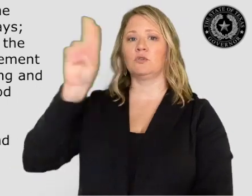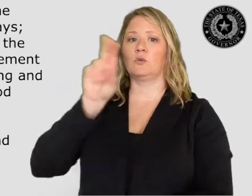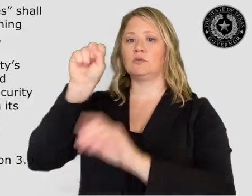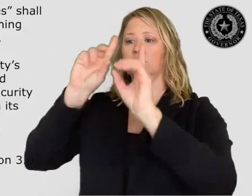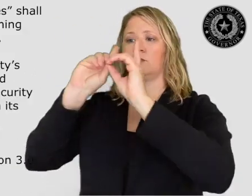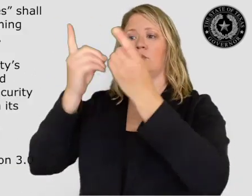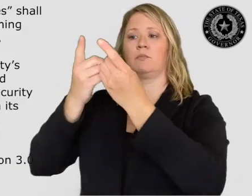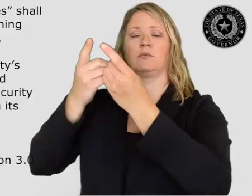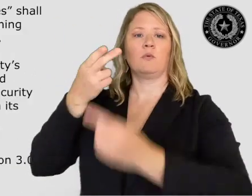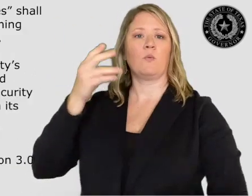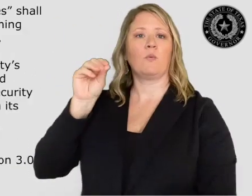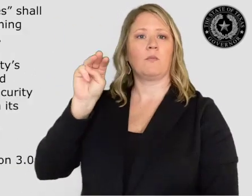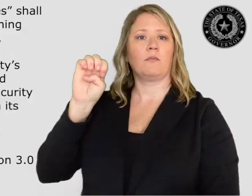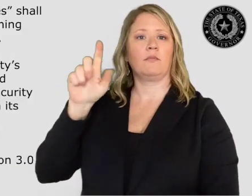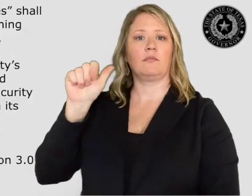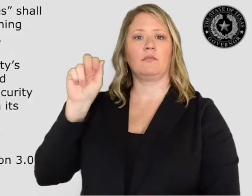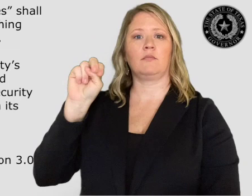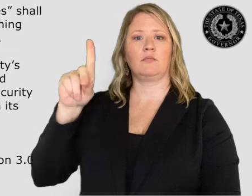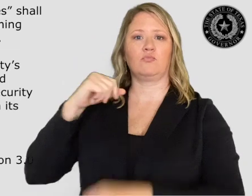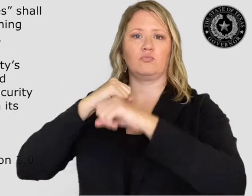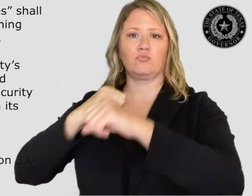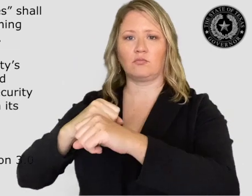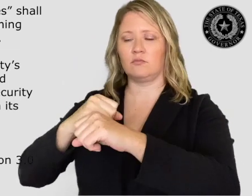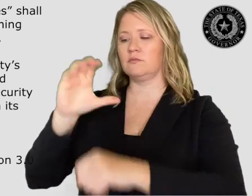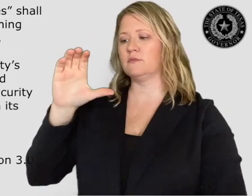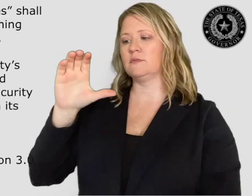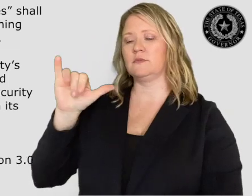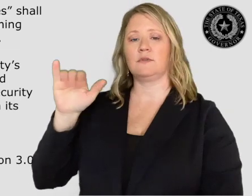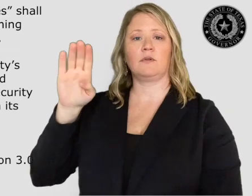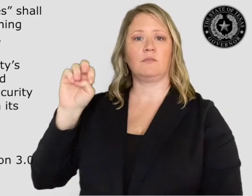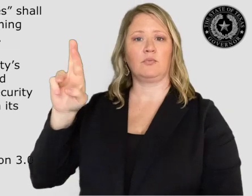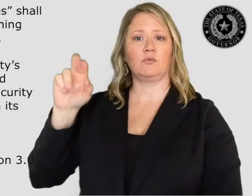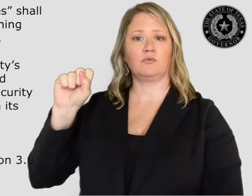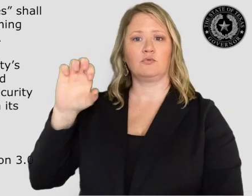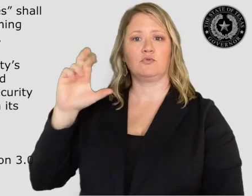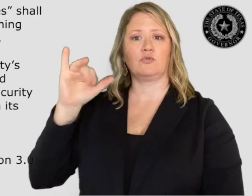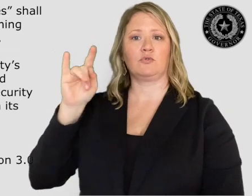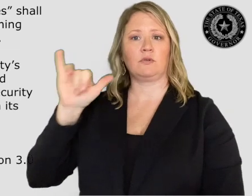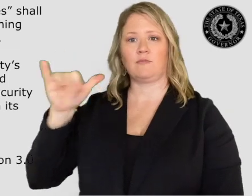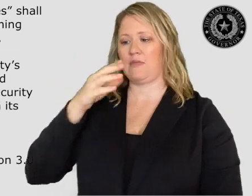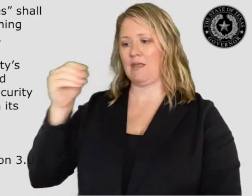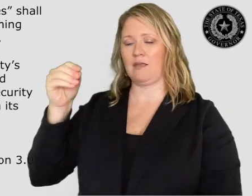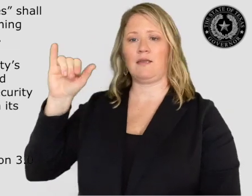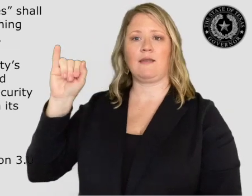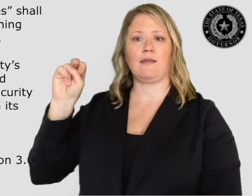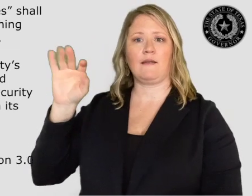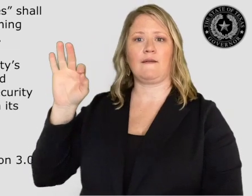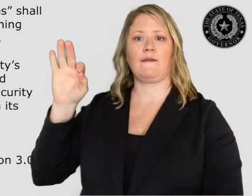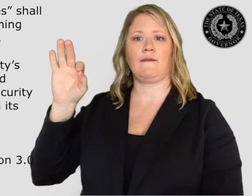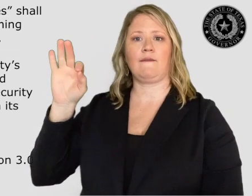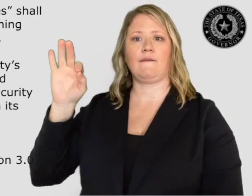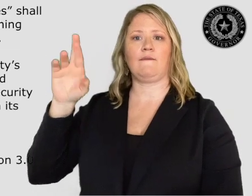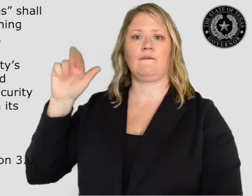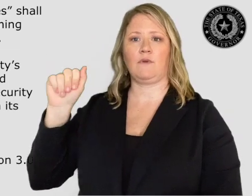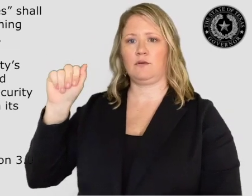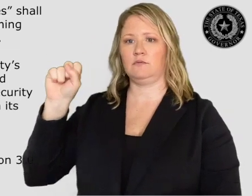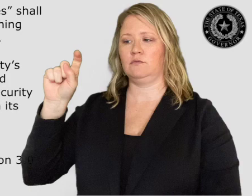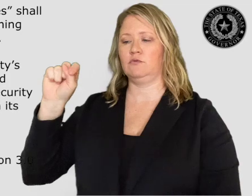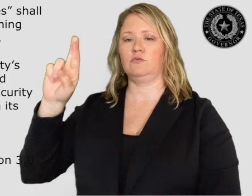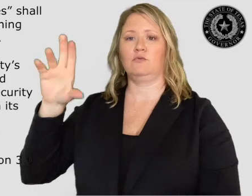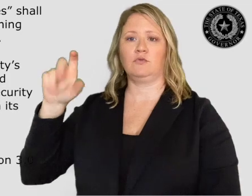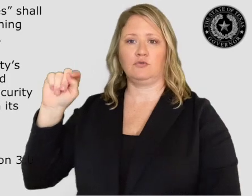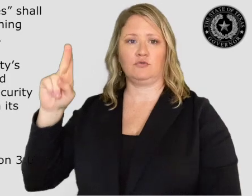Covered services shall consist of everything listed by the U.S. Department of Homeland Security's Cybersecurity and